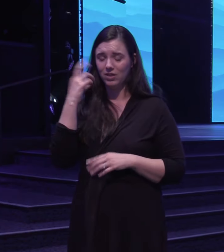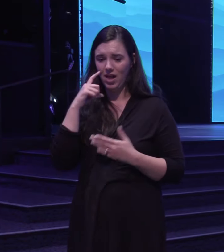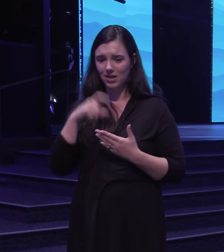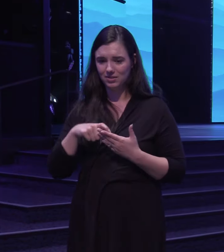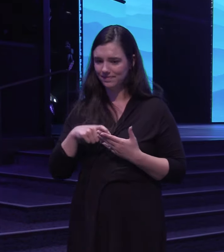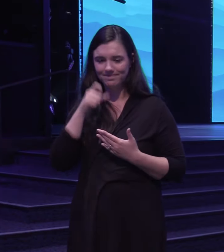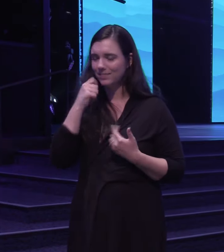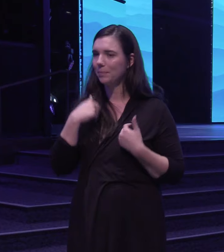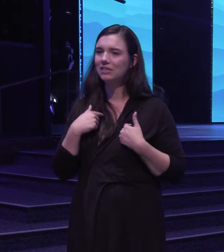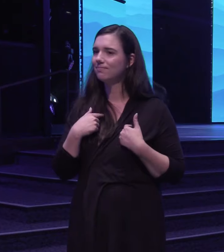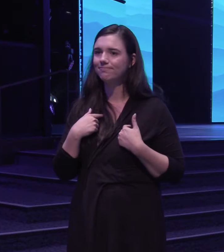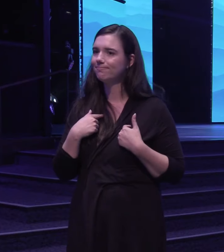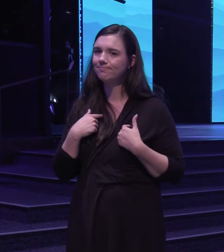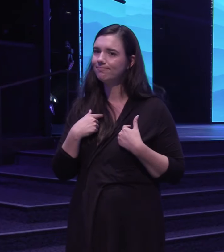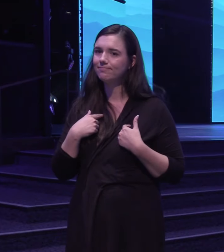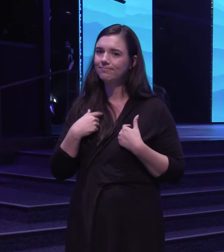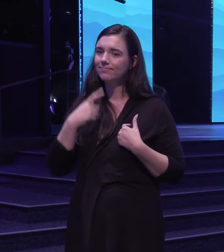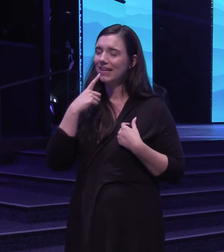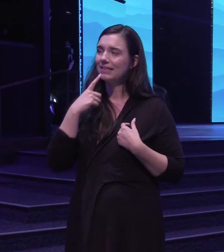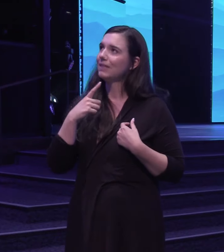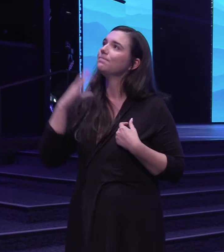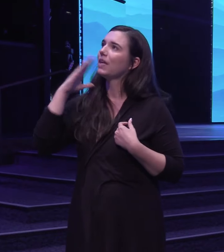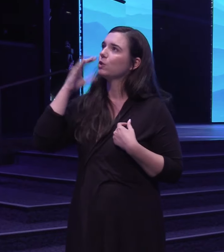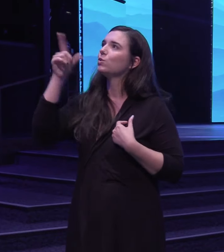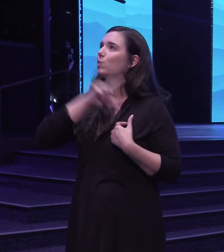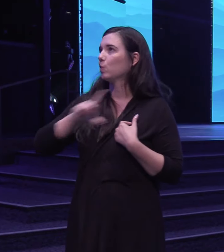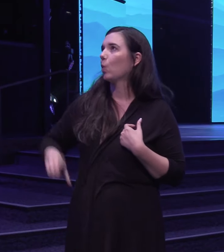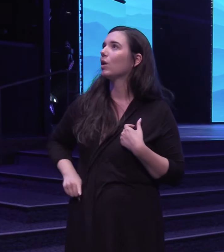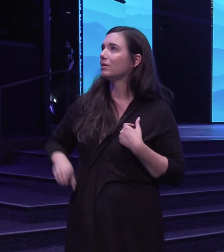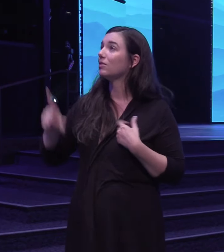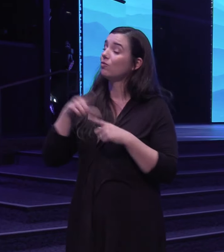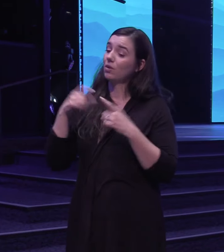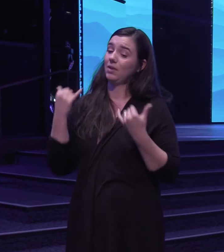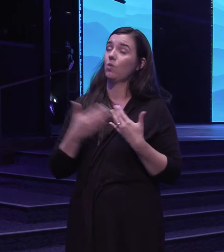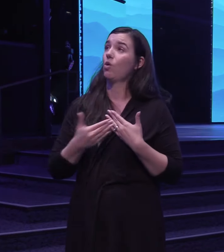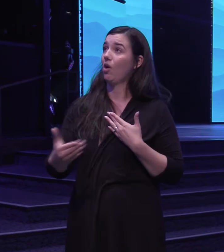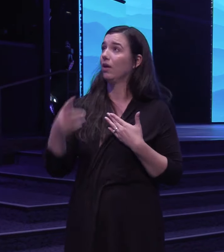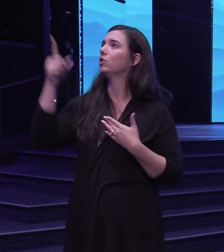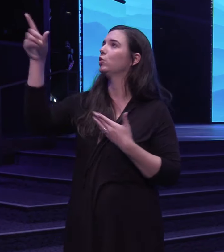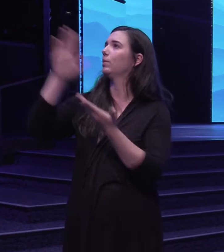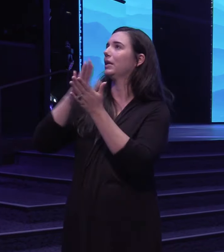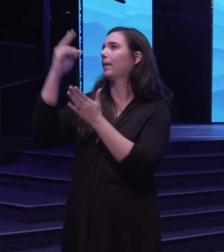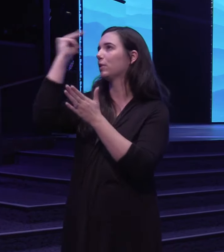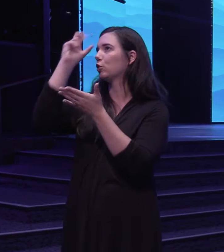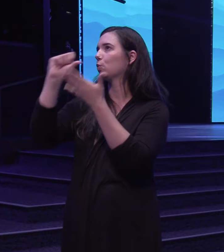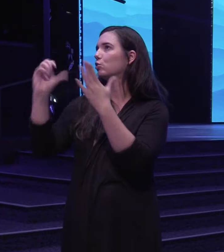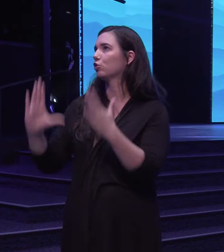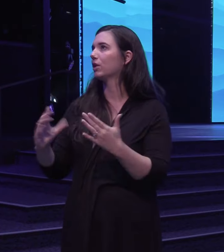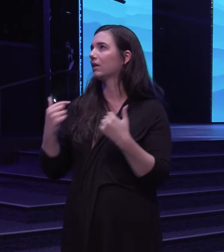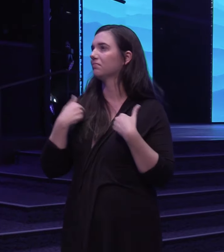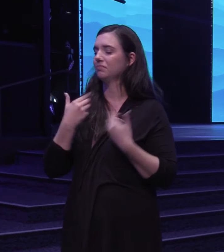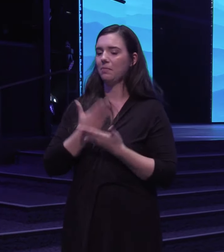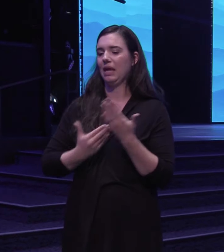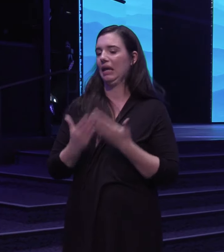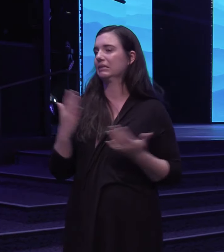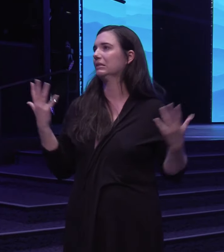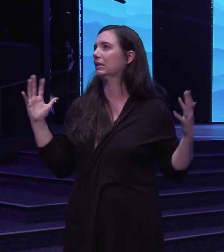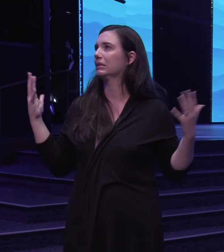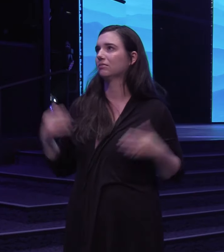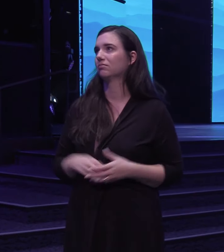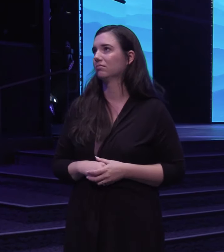realized it wasn't me. I said, I know it's you, Lord. From now on, you be the neurosurgeon. I'll be the